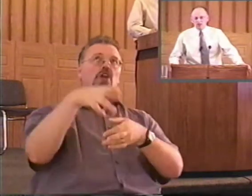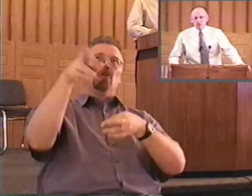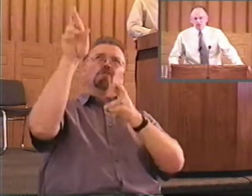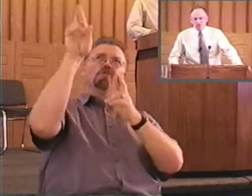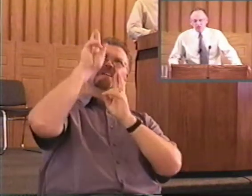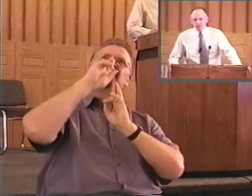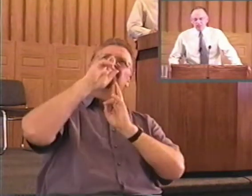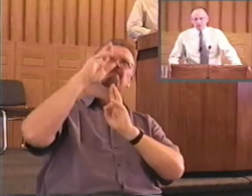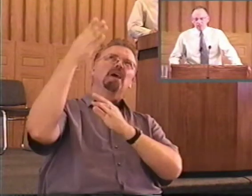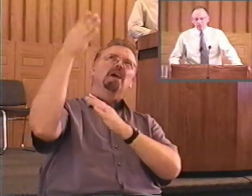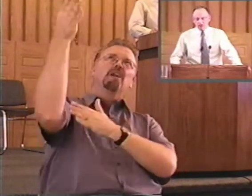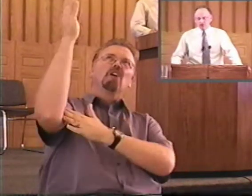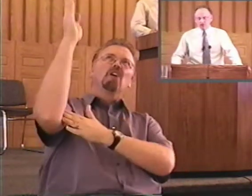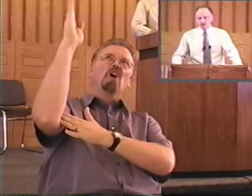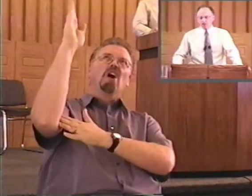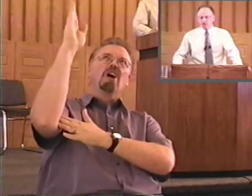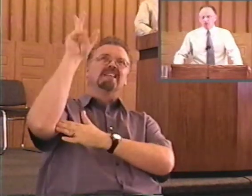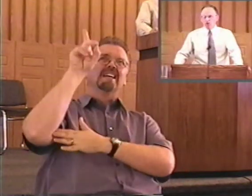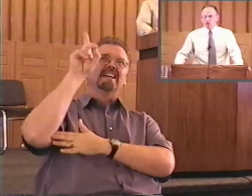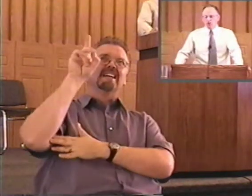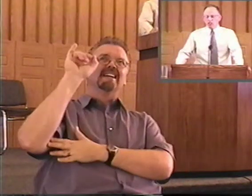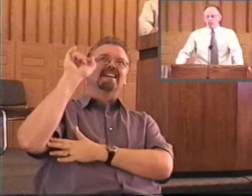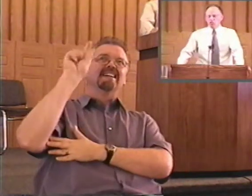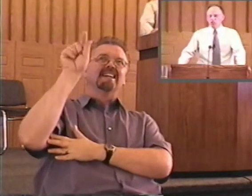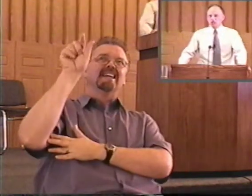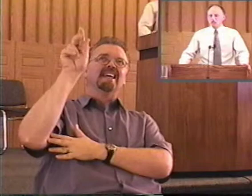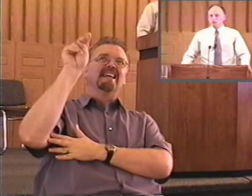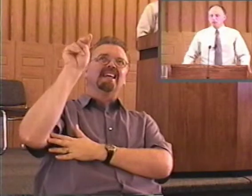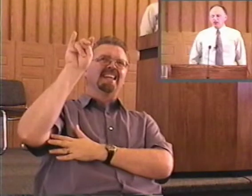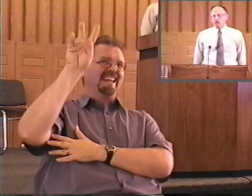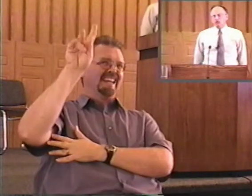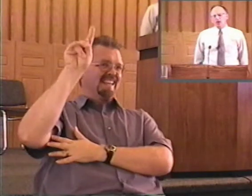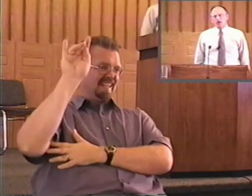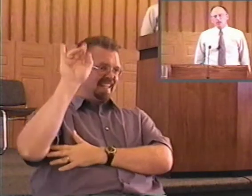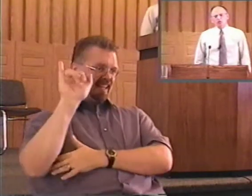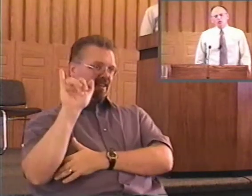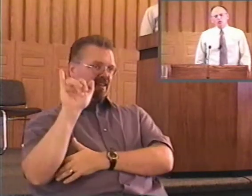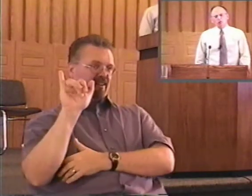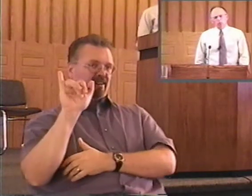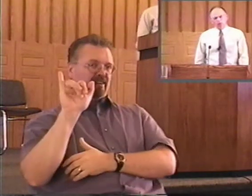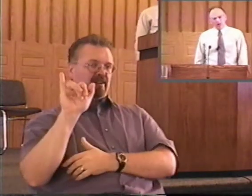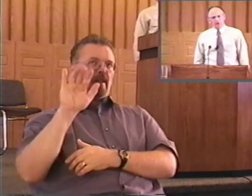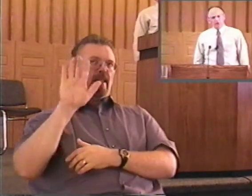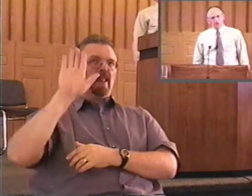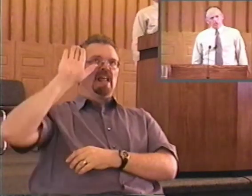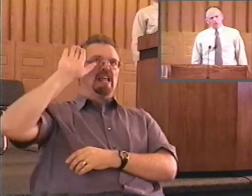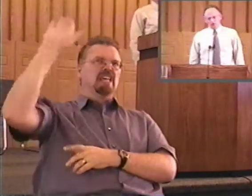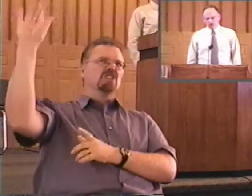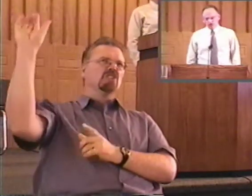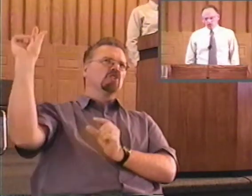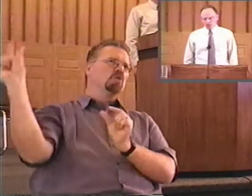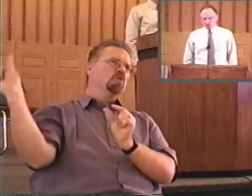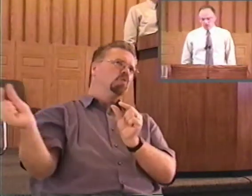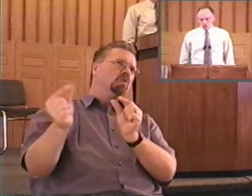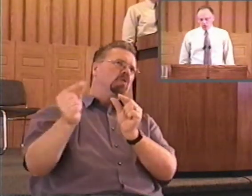respect God's dignity. You respect God's